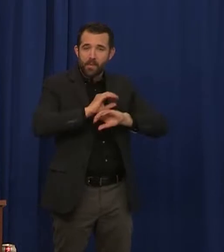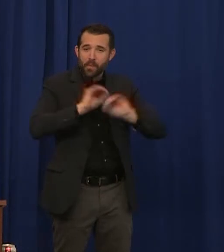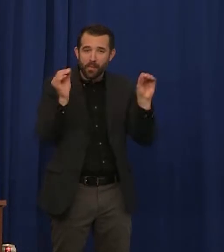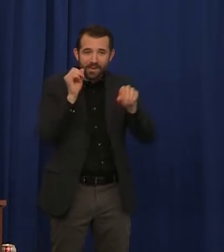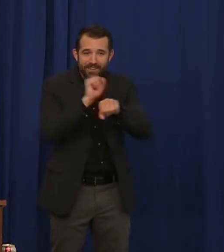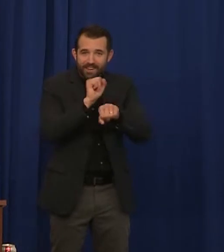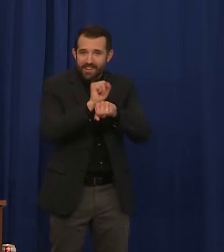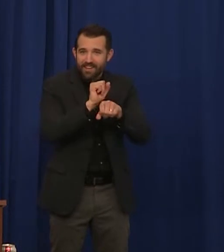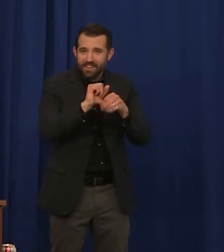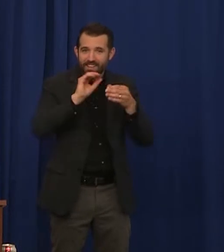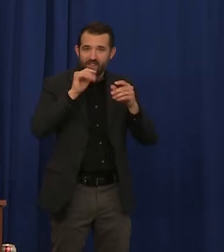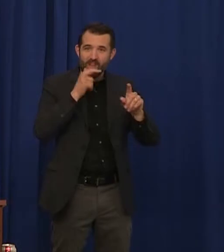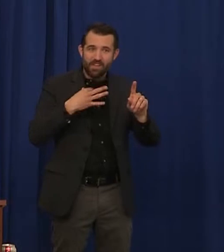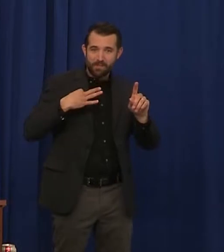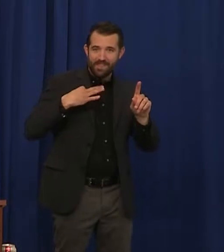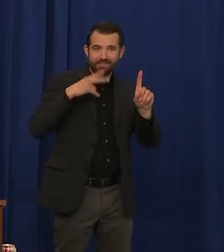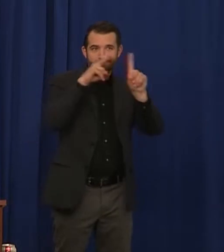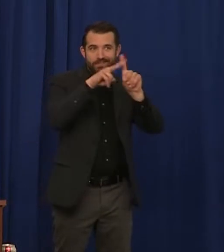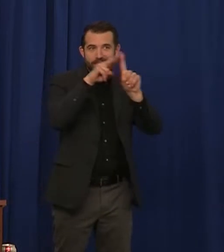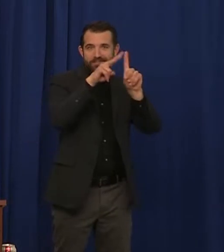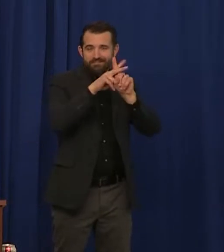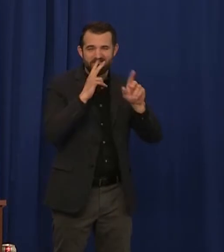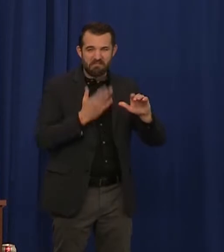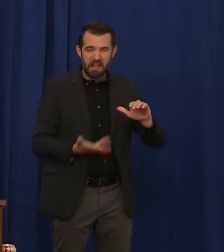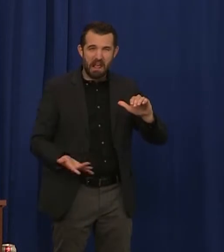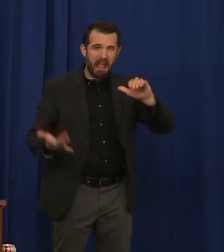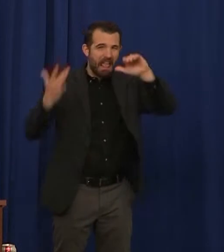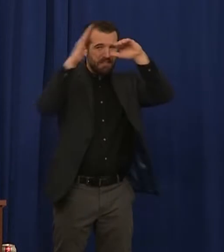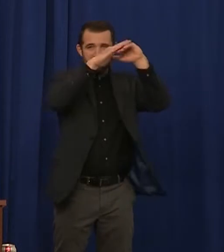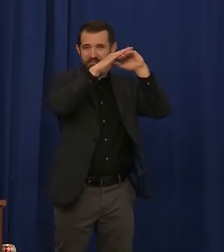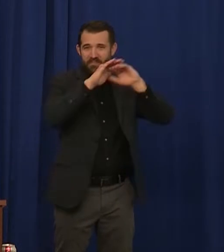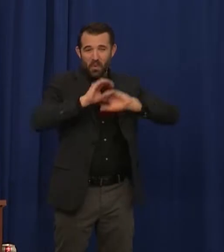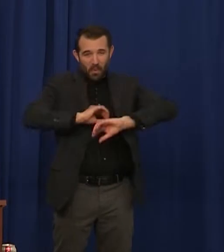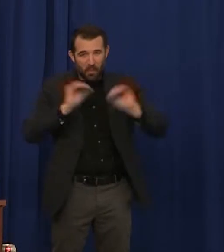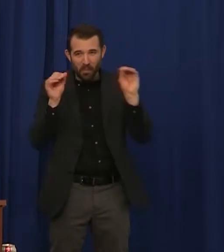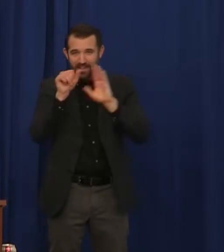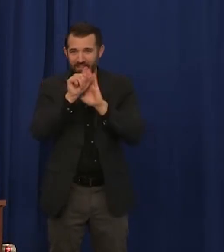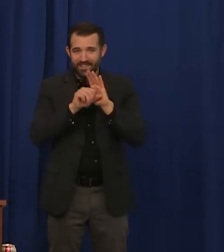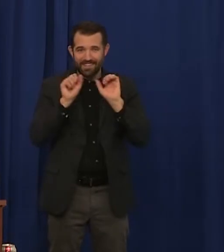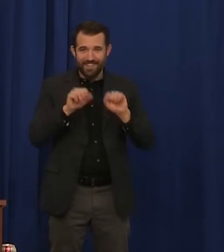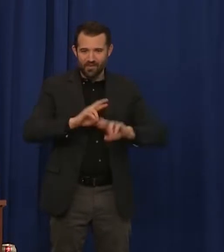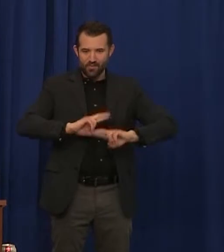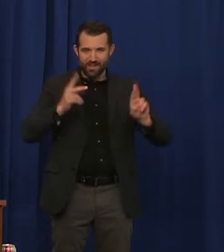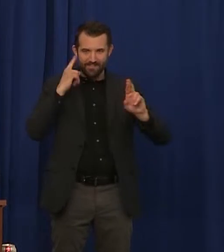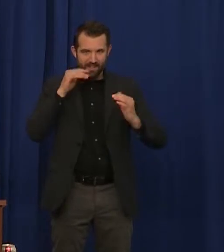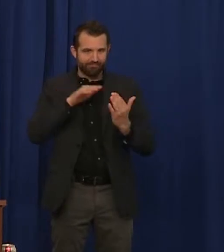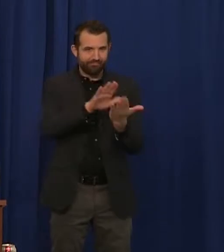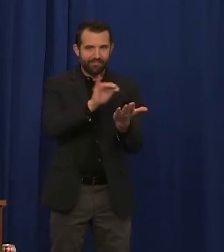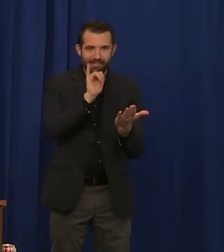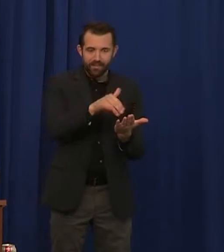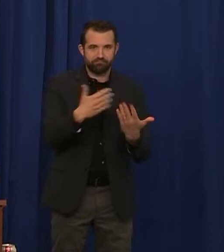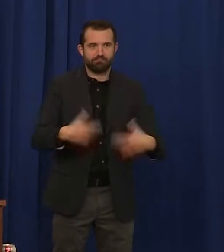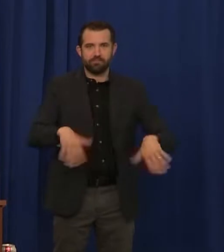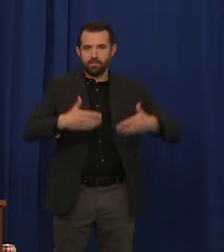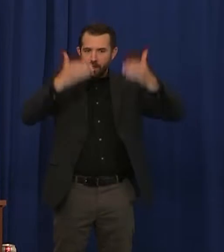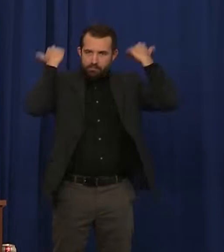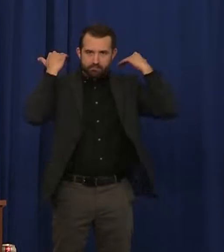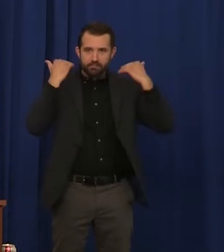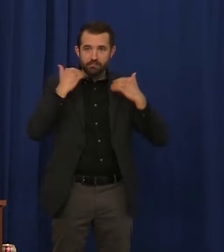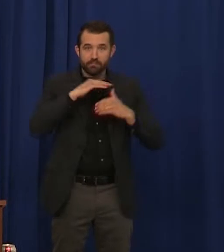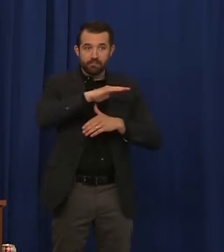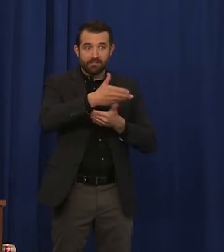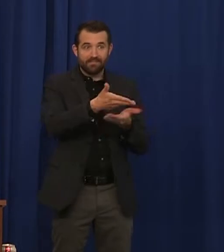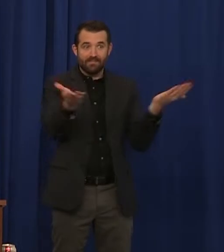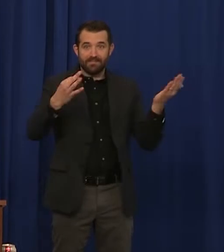any state could have prepared for. And I want to assure Maine people that we are working as quickly as possible to